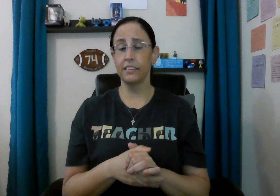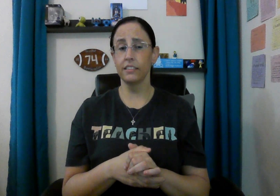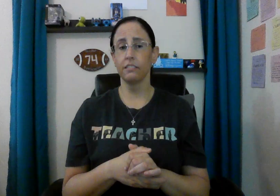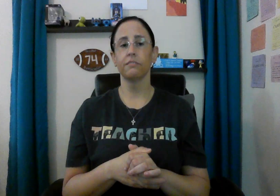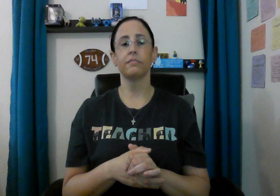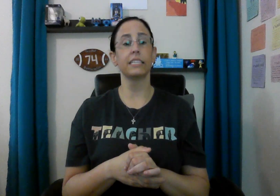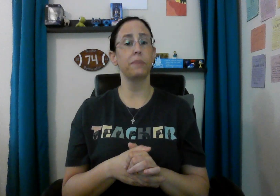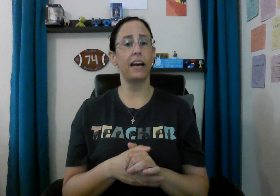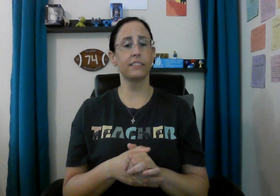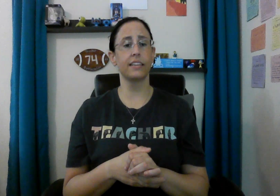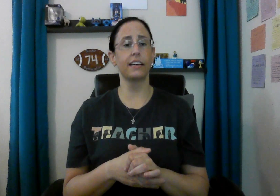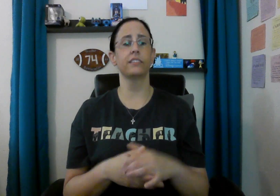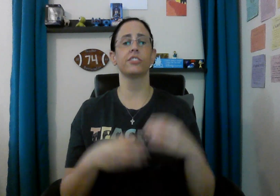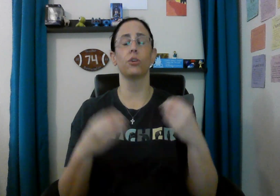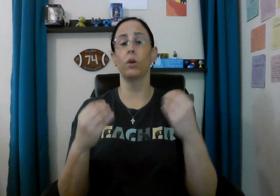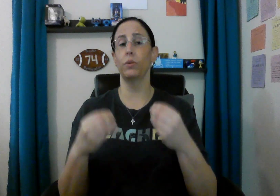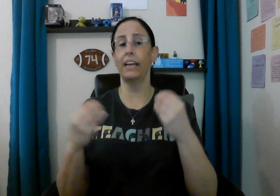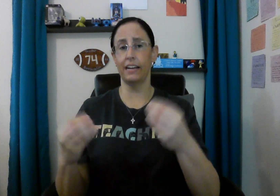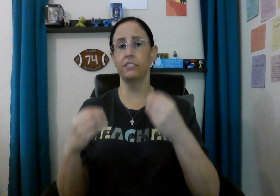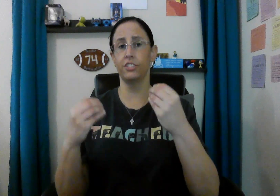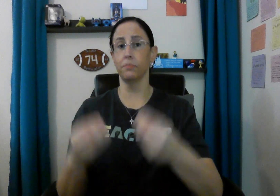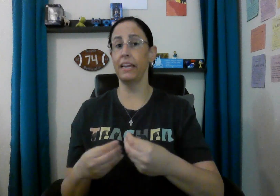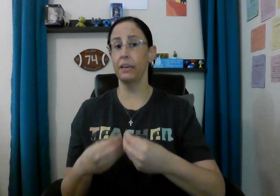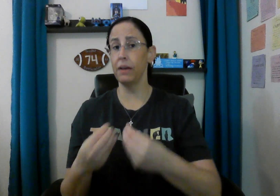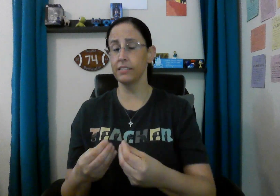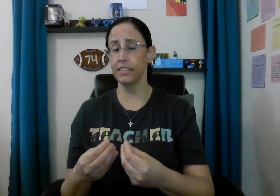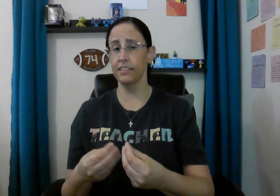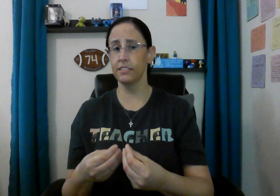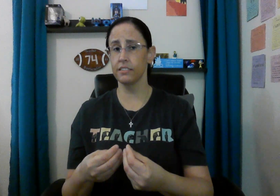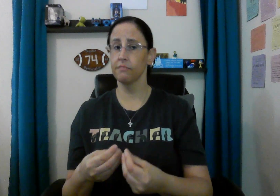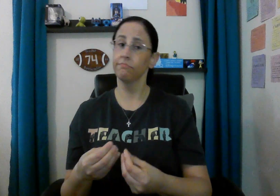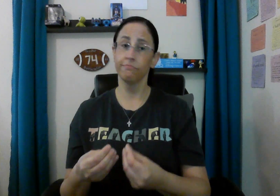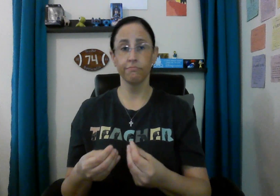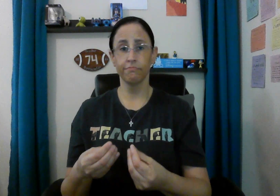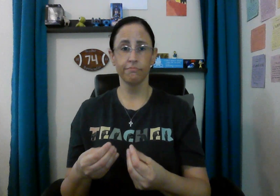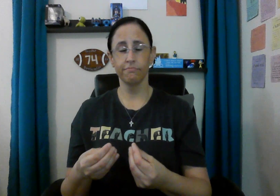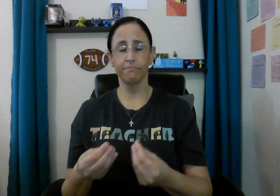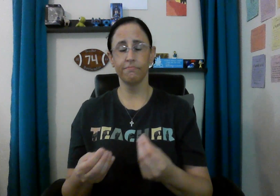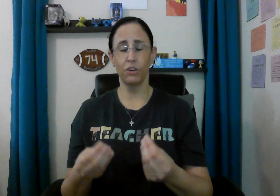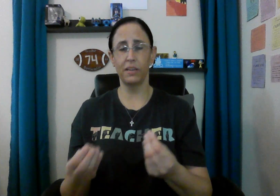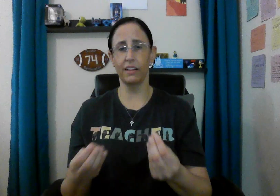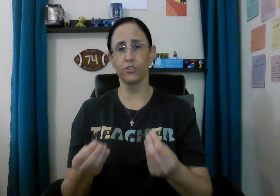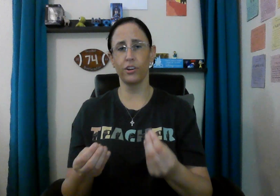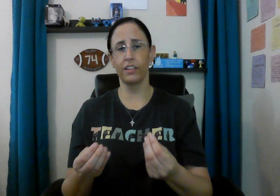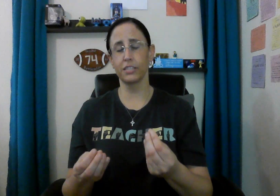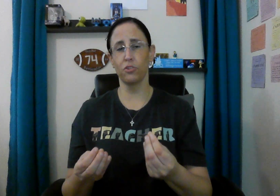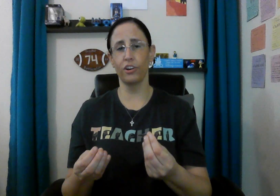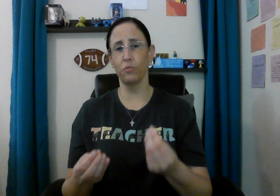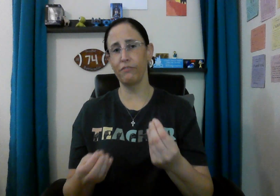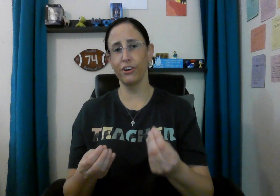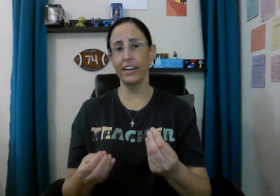Planned, that's past tense, so what do we add to make it past tense? I'll be like Dora the Explorer and wait for your